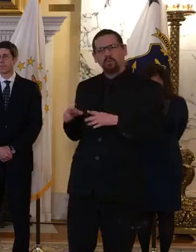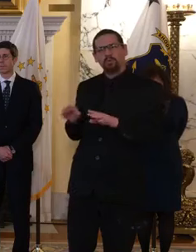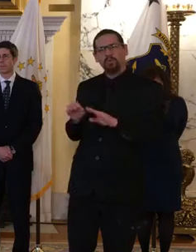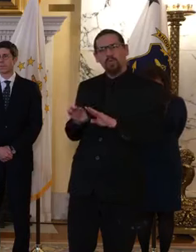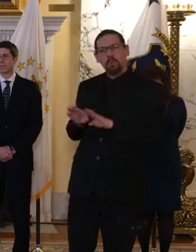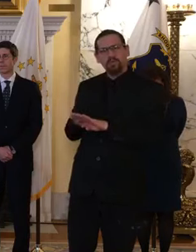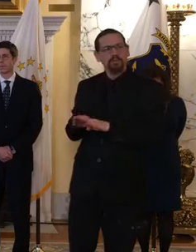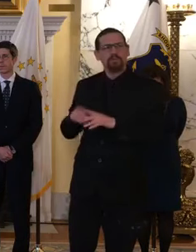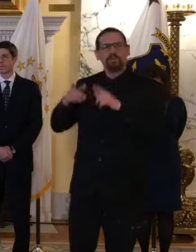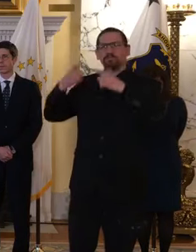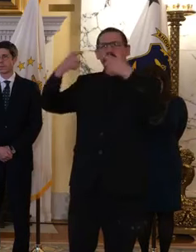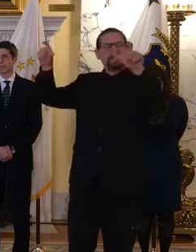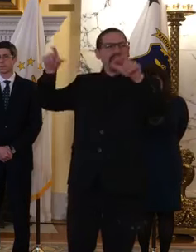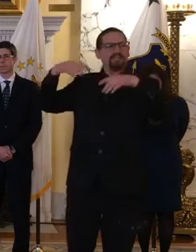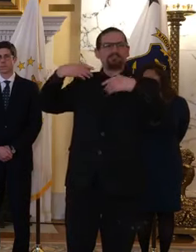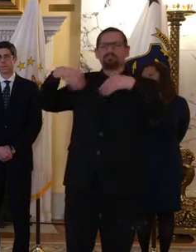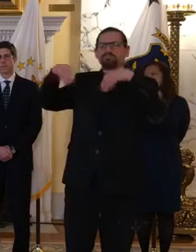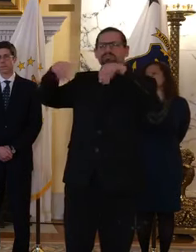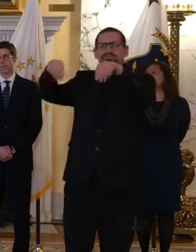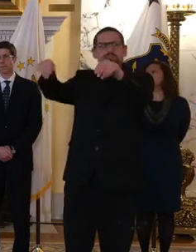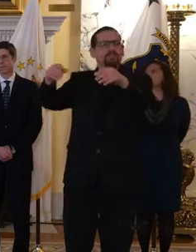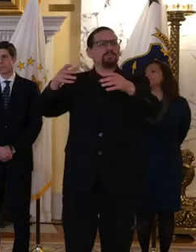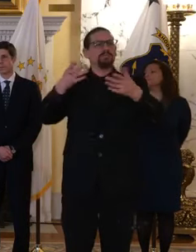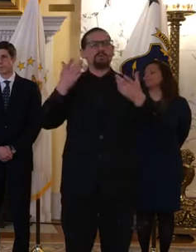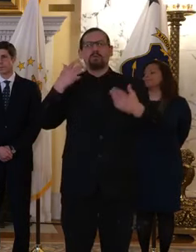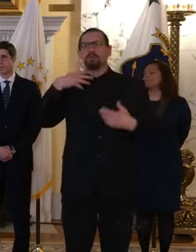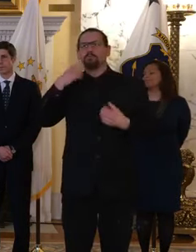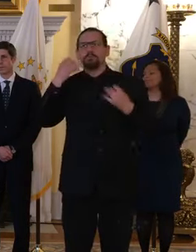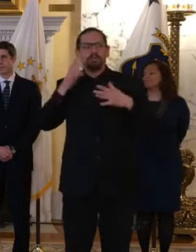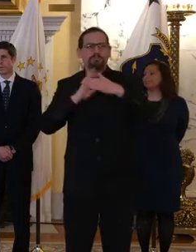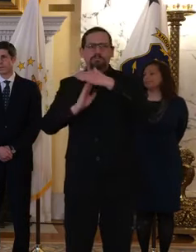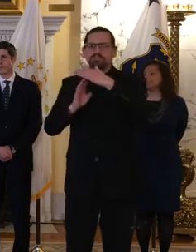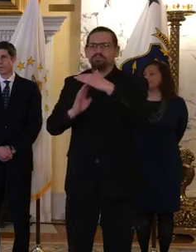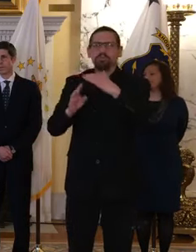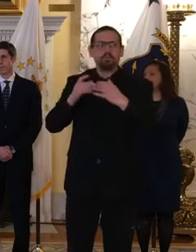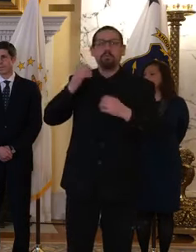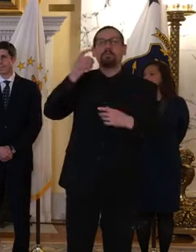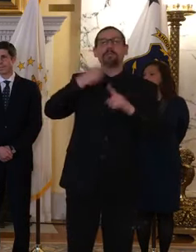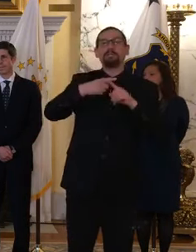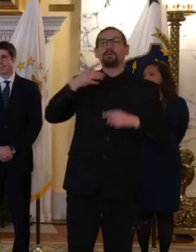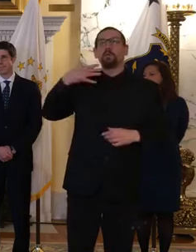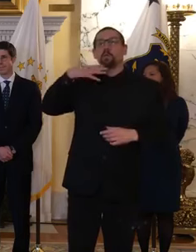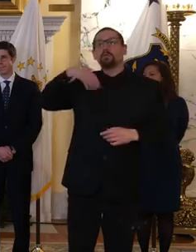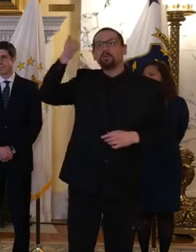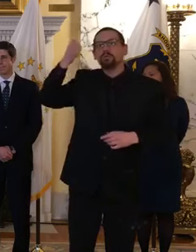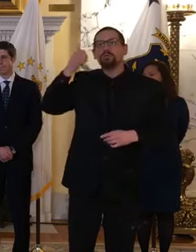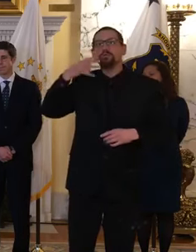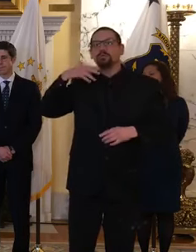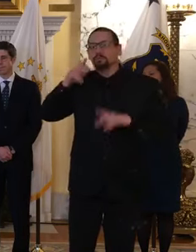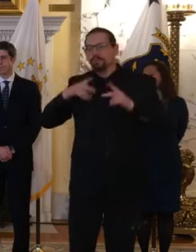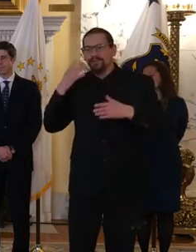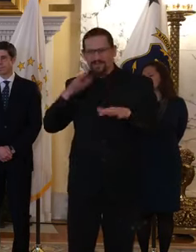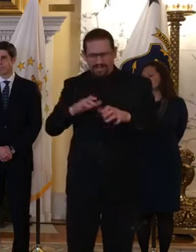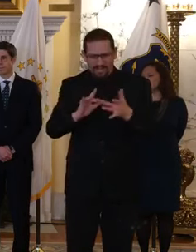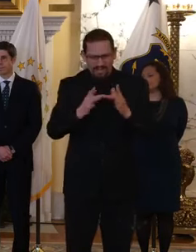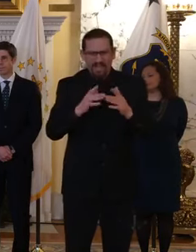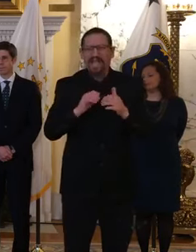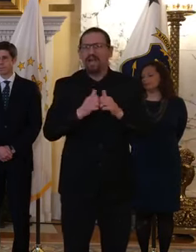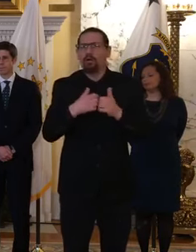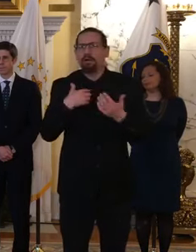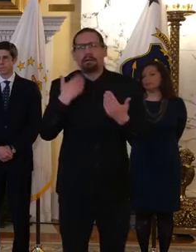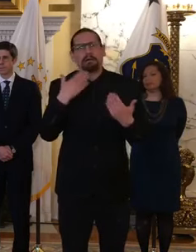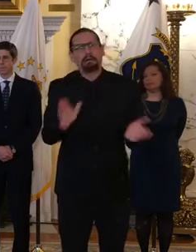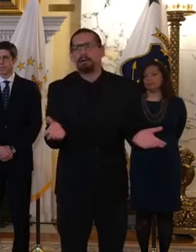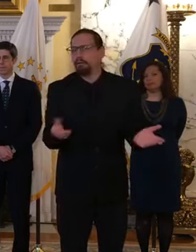clientele, probably who are not comfortable with online shopping. So we are trying. You know, it's very difficult. We